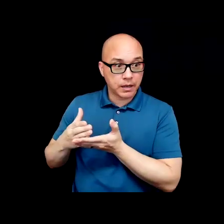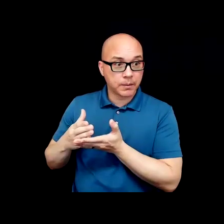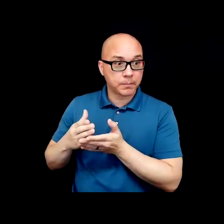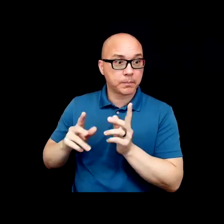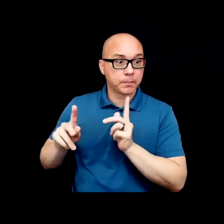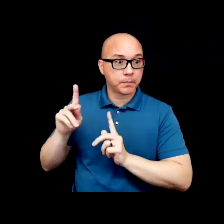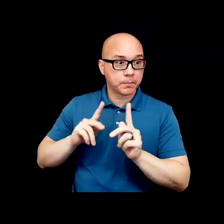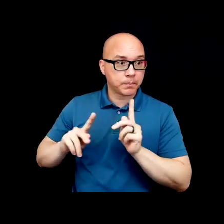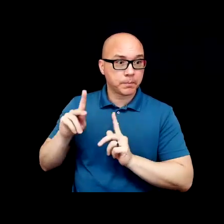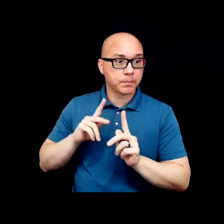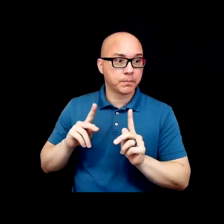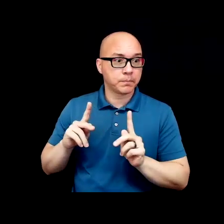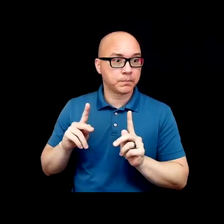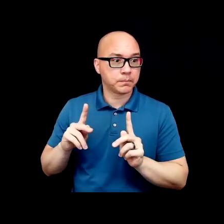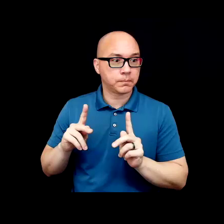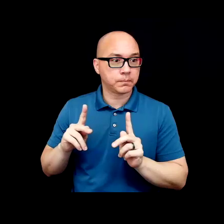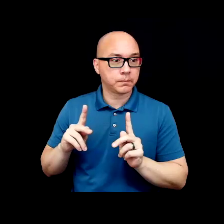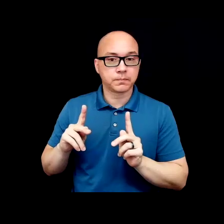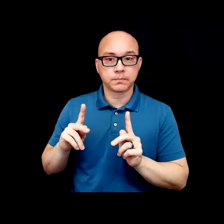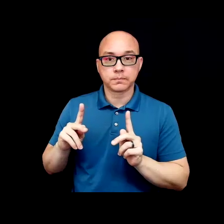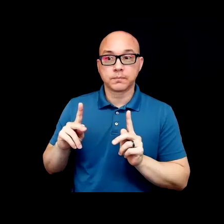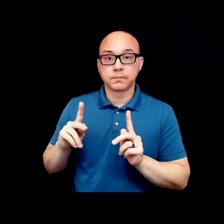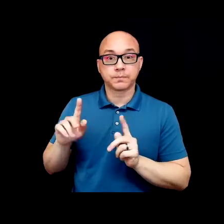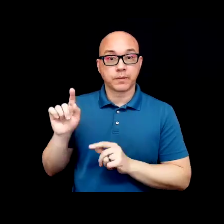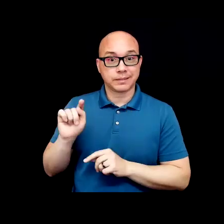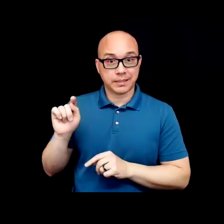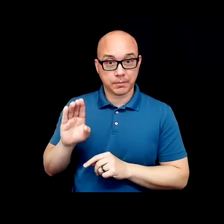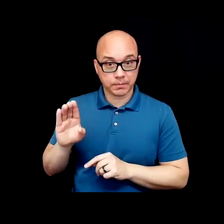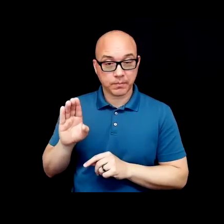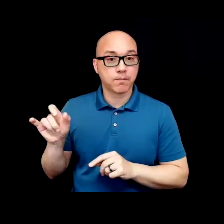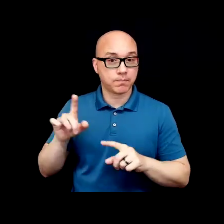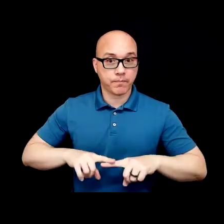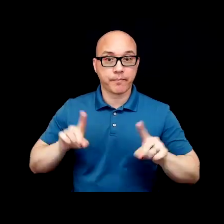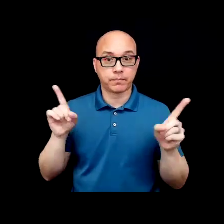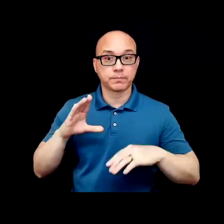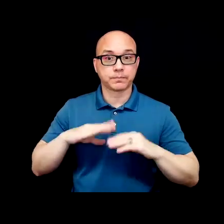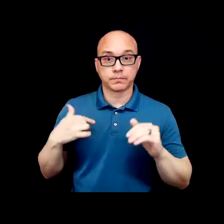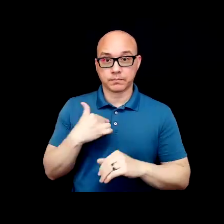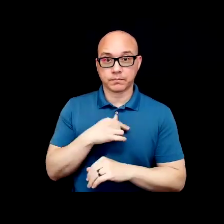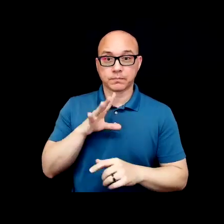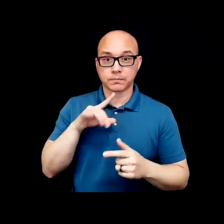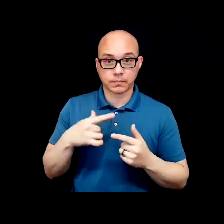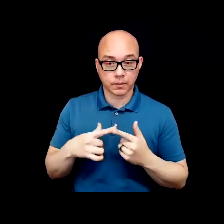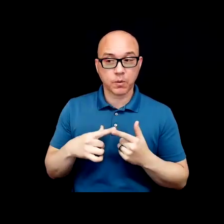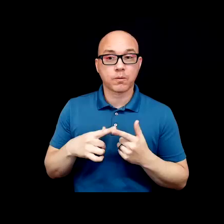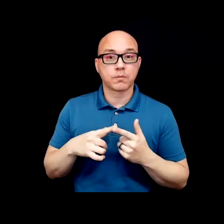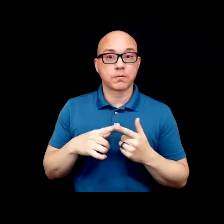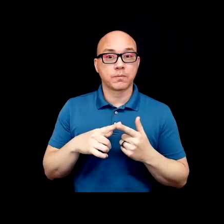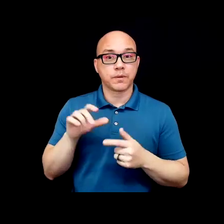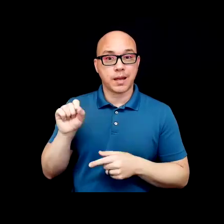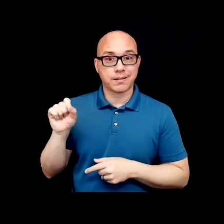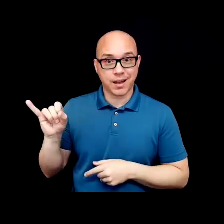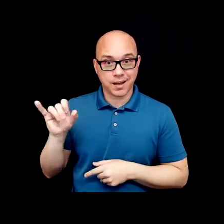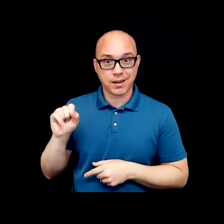benefit corporations, as TMB is definitely different from what we're talking about when we're talking about SSI